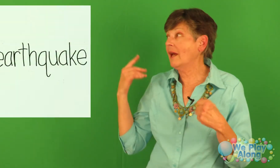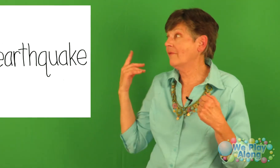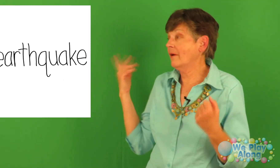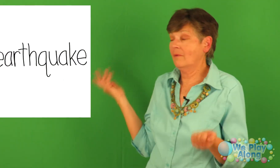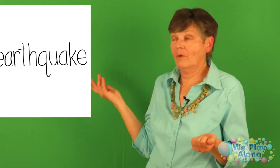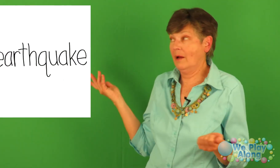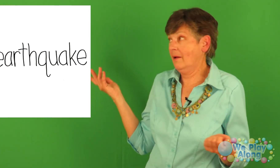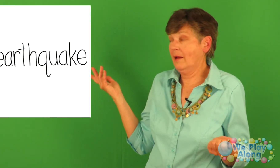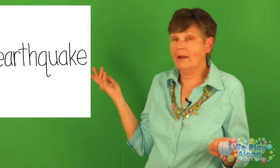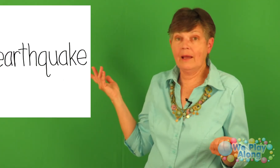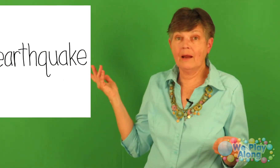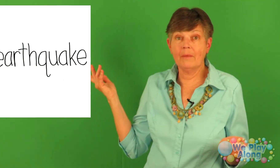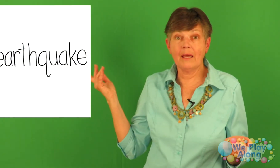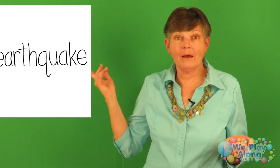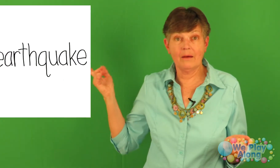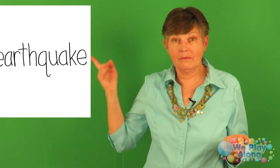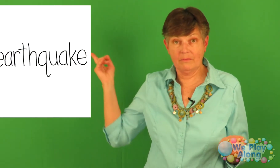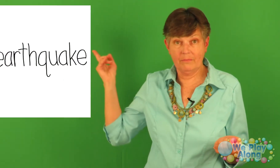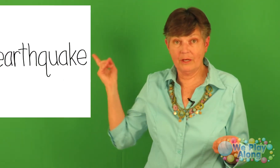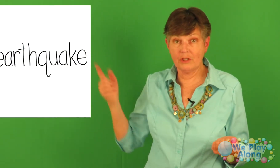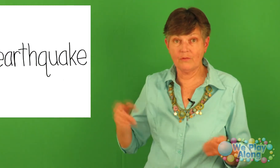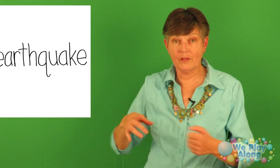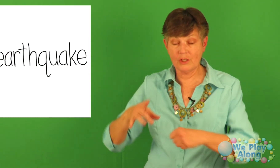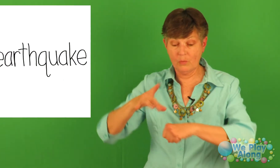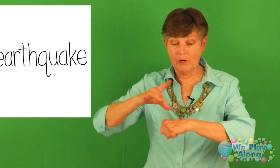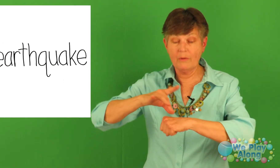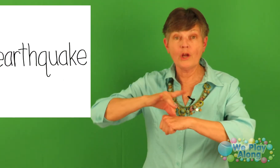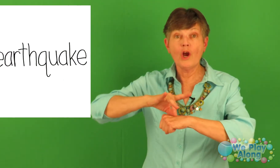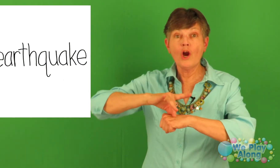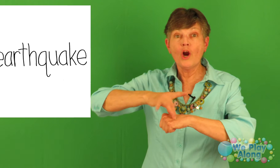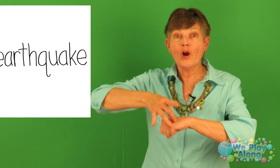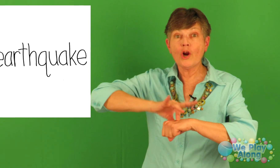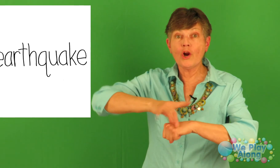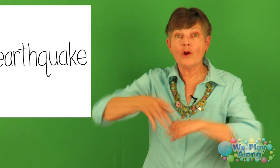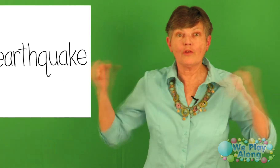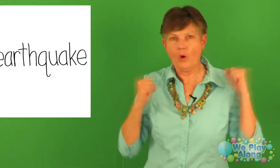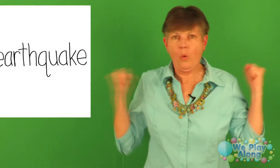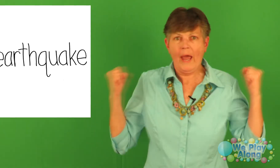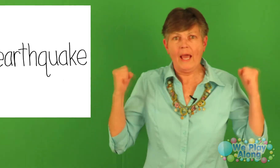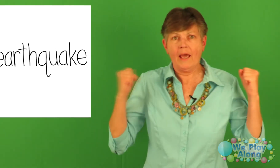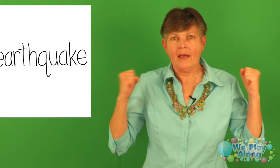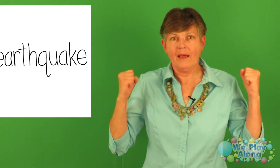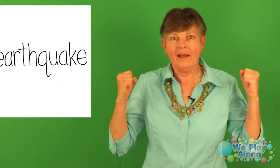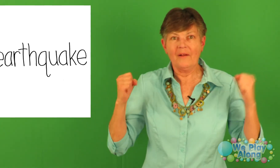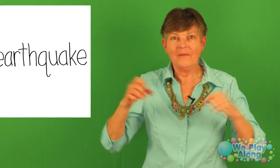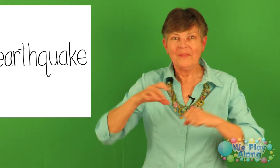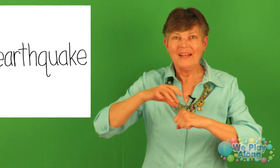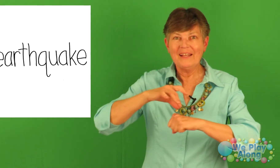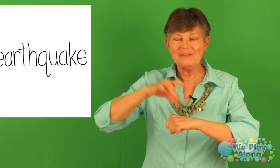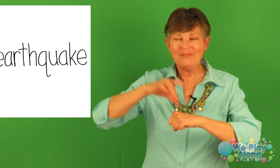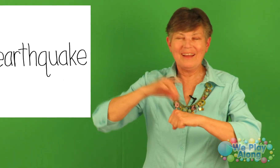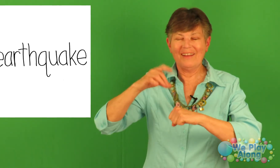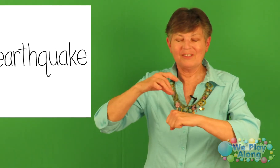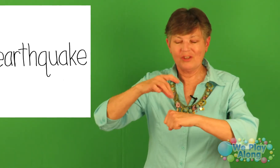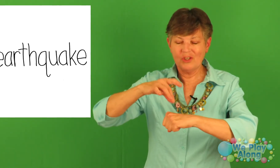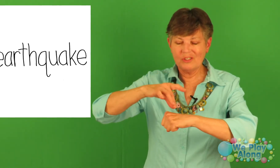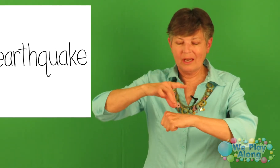have I didn't know how to make a picture for this word, but earthquake is a cute sign.